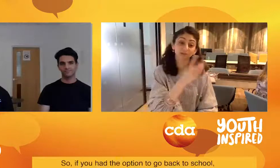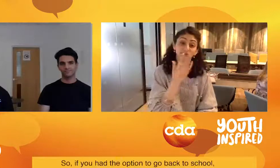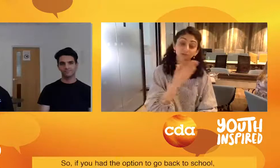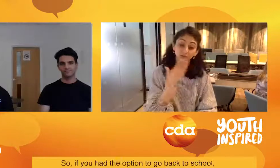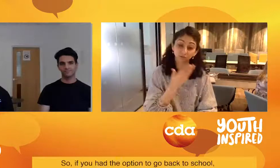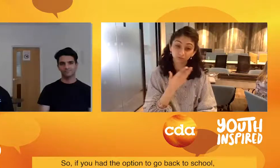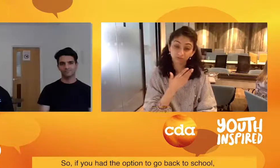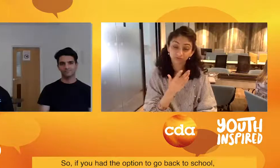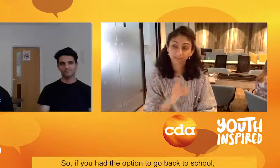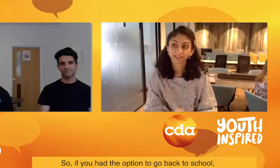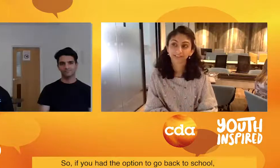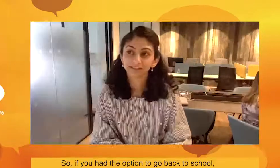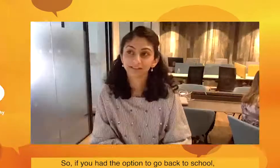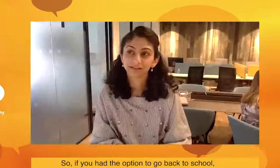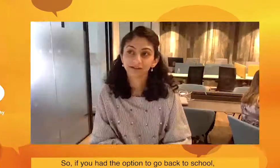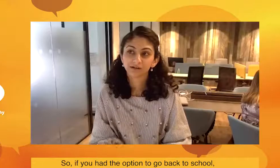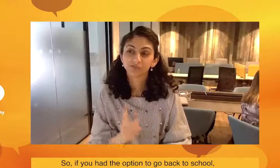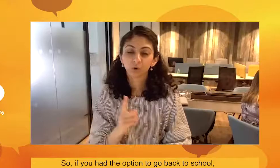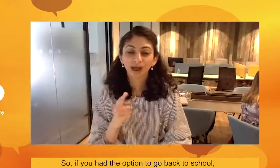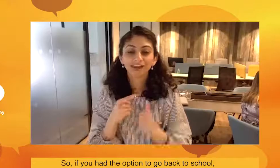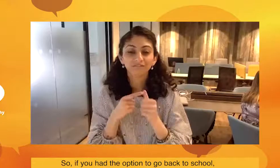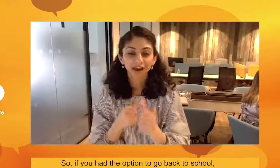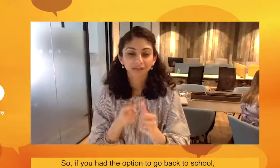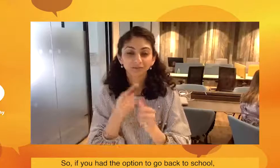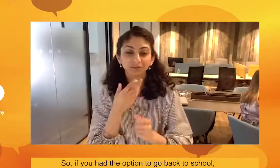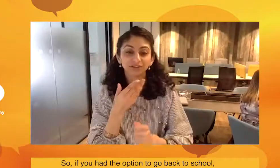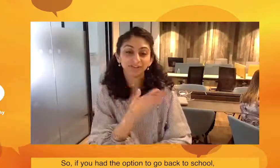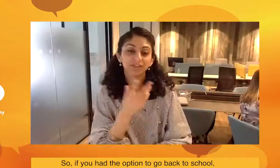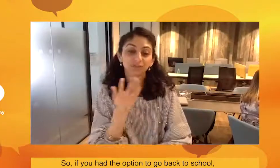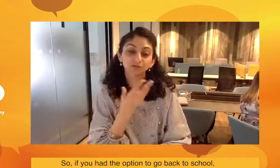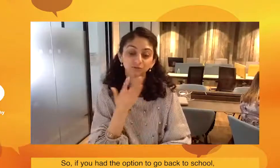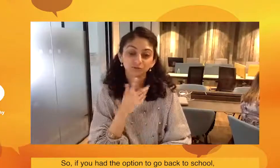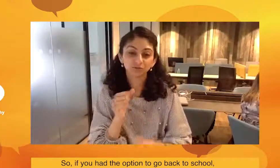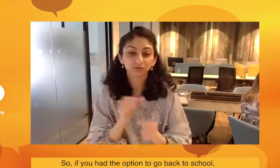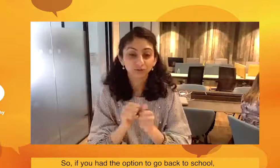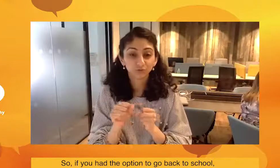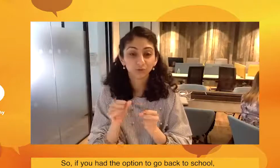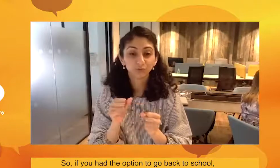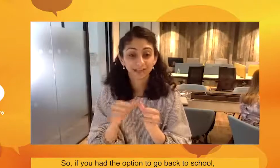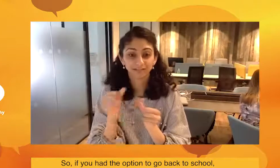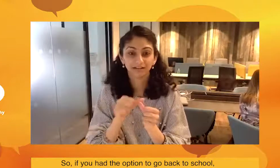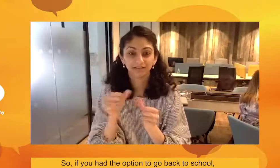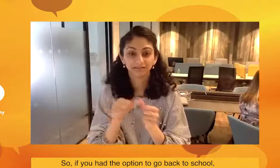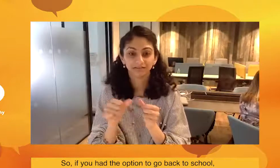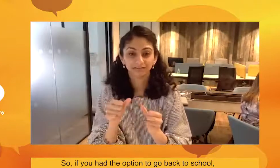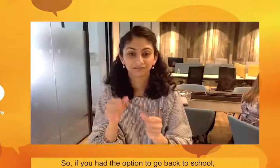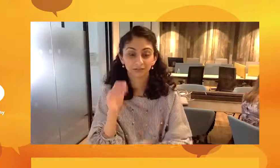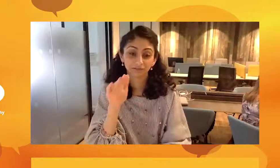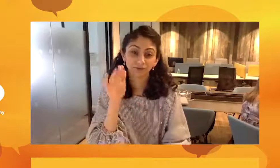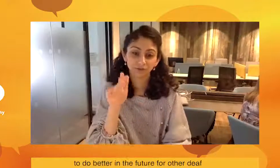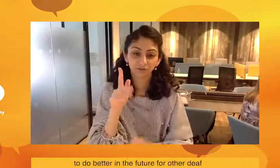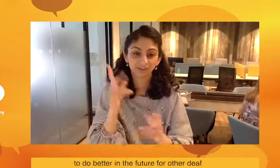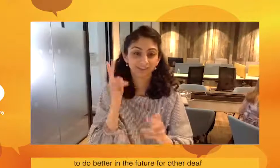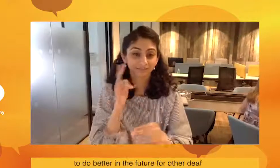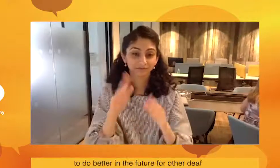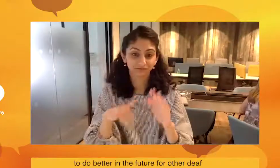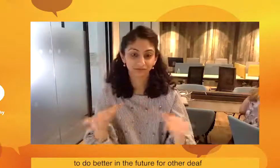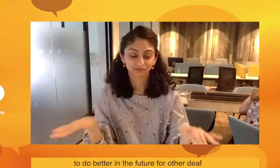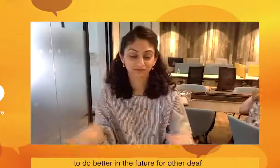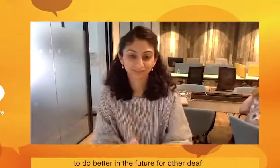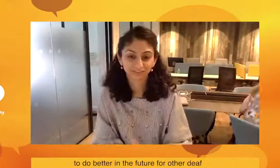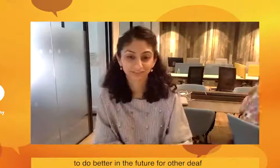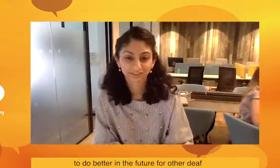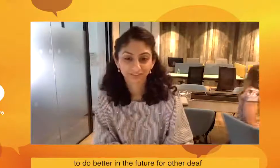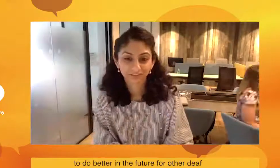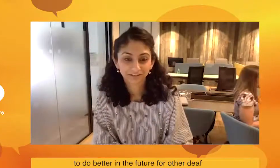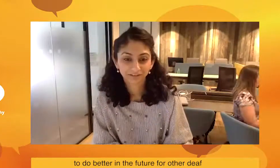So if you had the option to go back to school, what advice would you give the school to do better in the